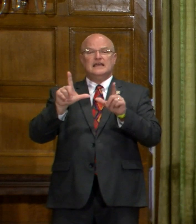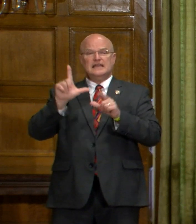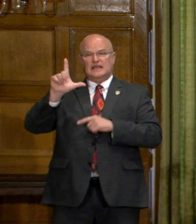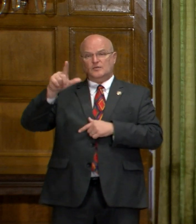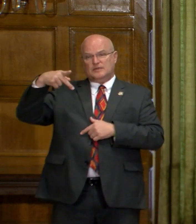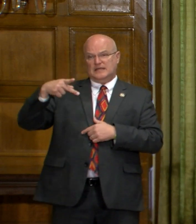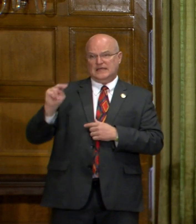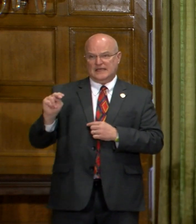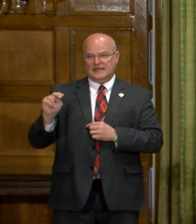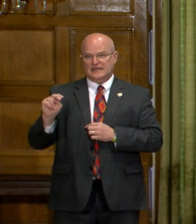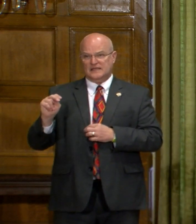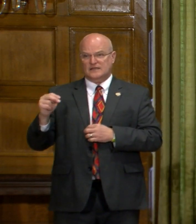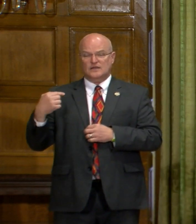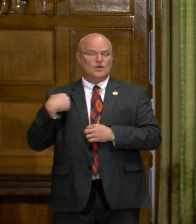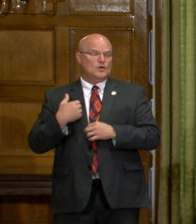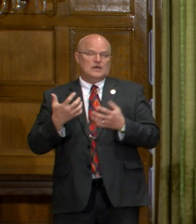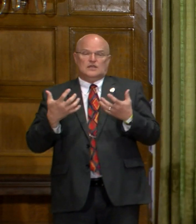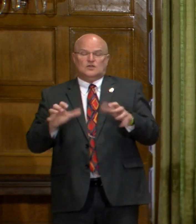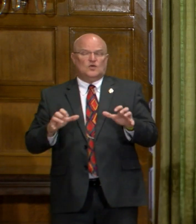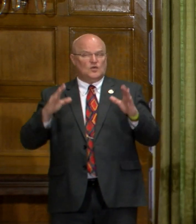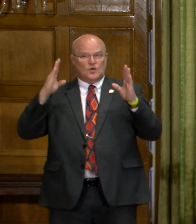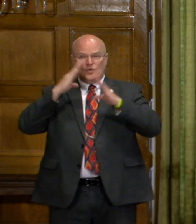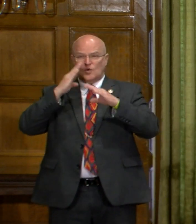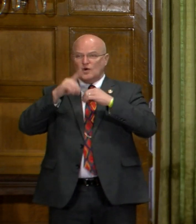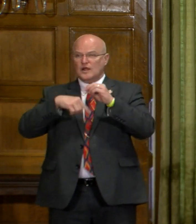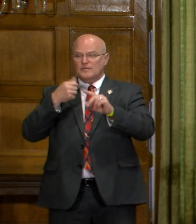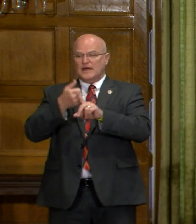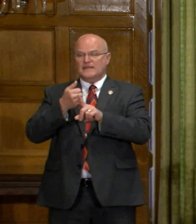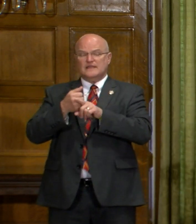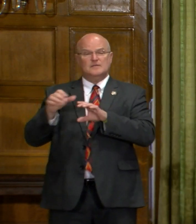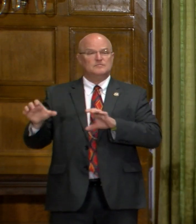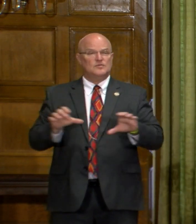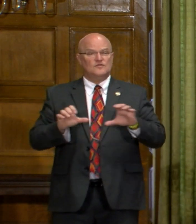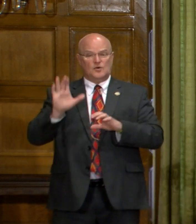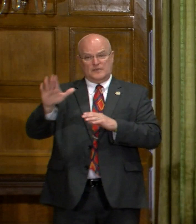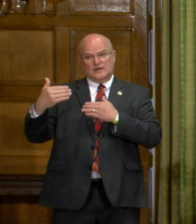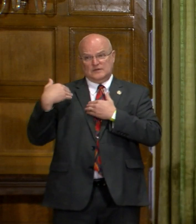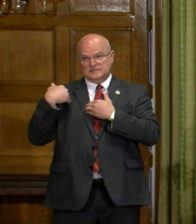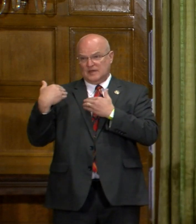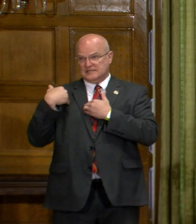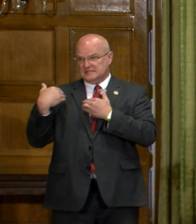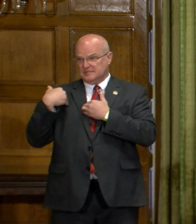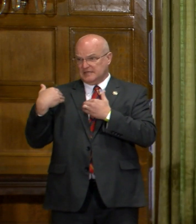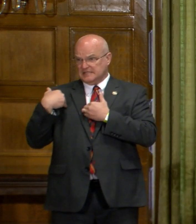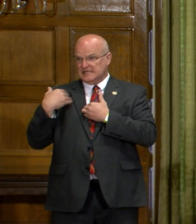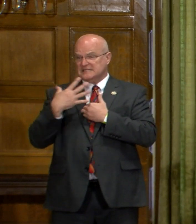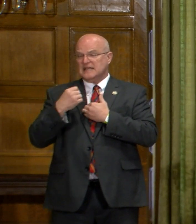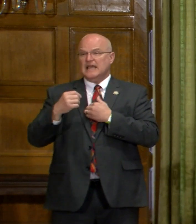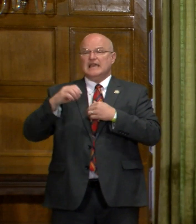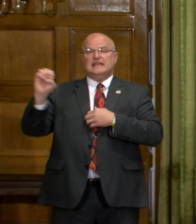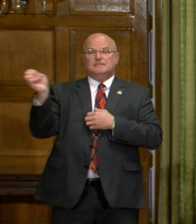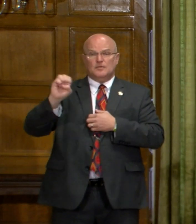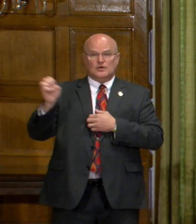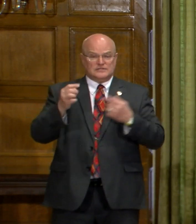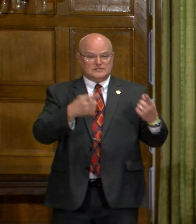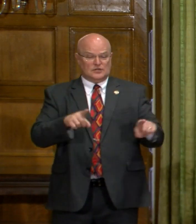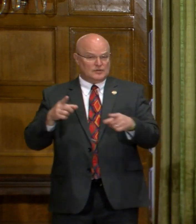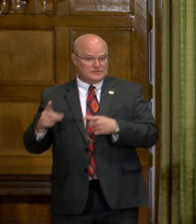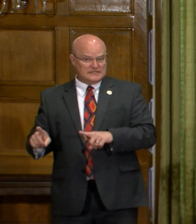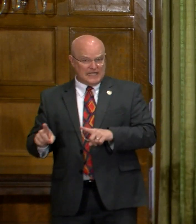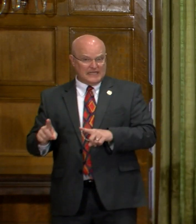practical nurses. We don't want them to worry about them performing their responsibilities in emergency